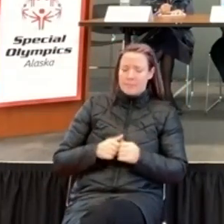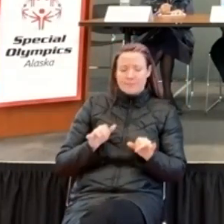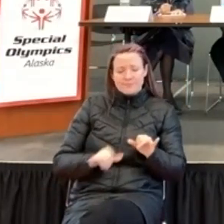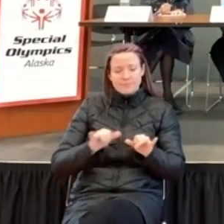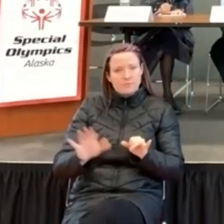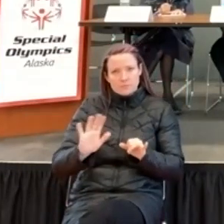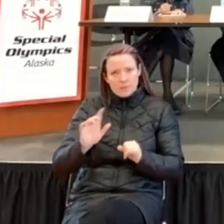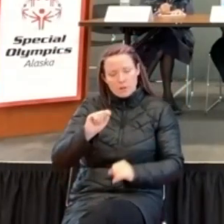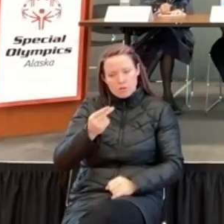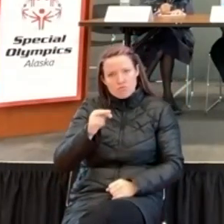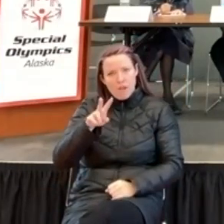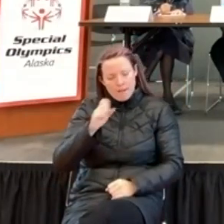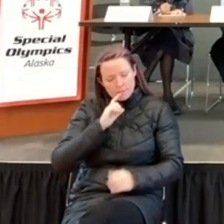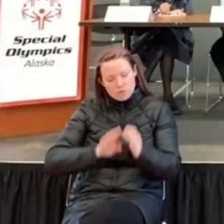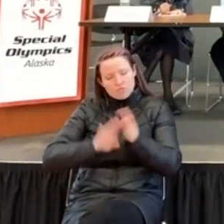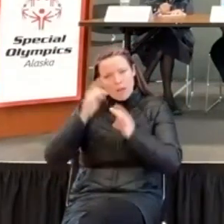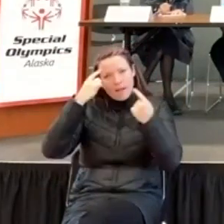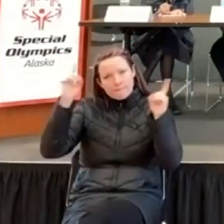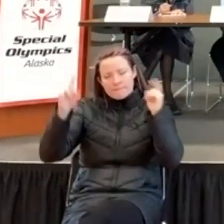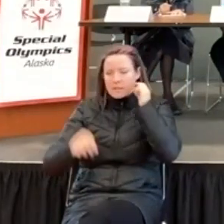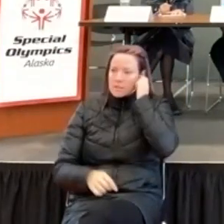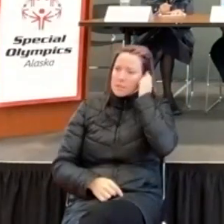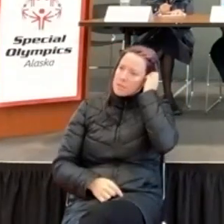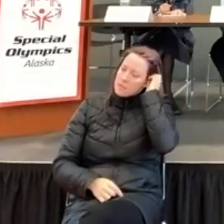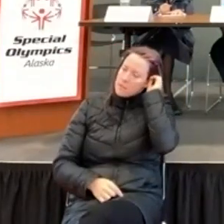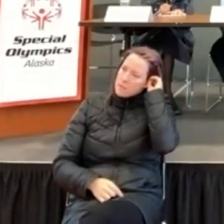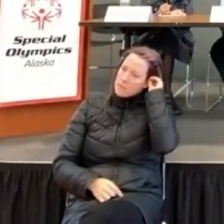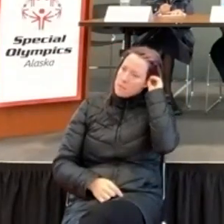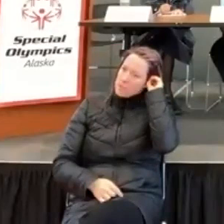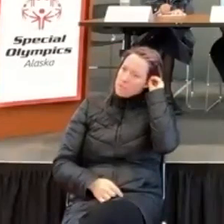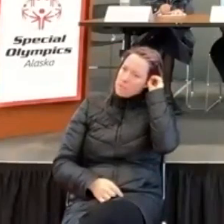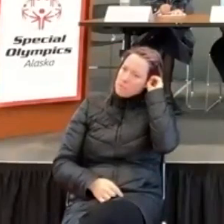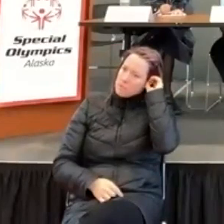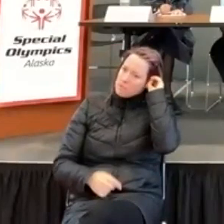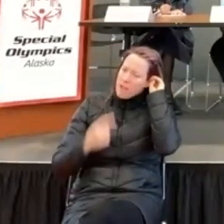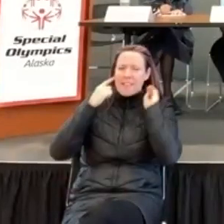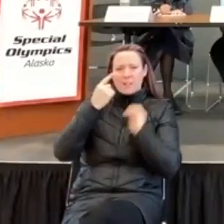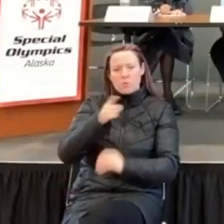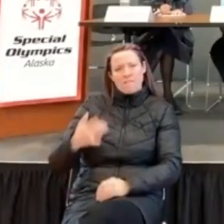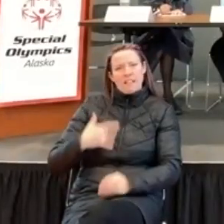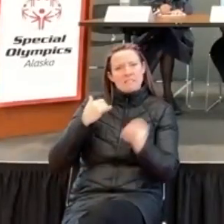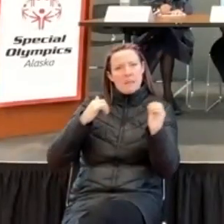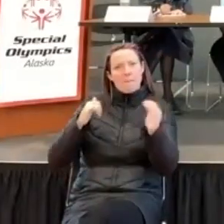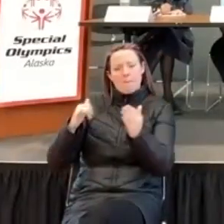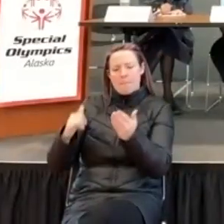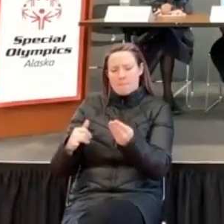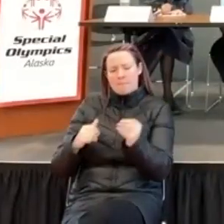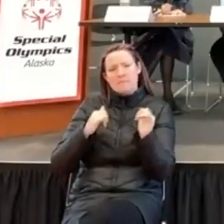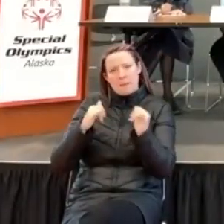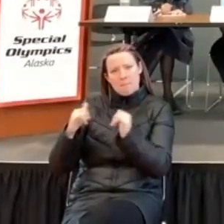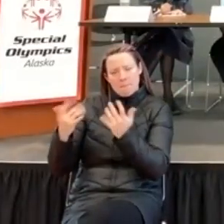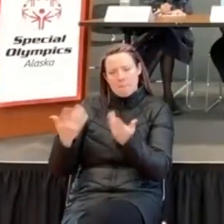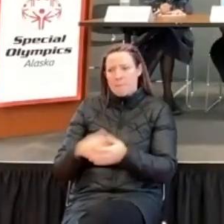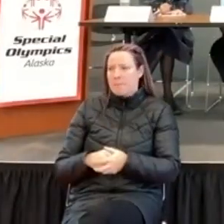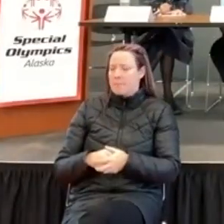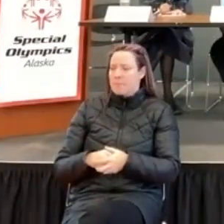here. And I think everybody in this room pretty much feels the same way. Then I